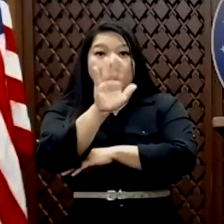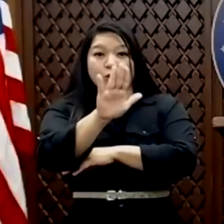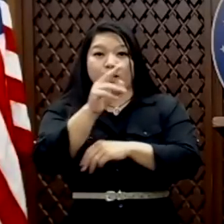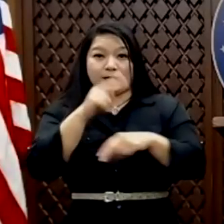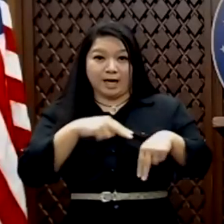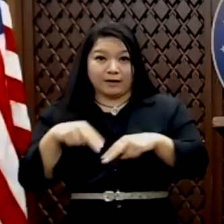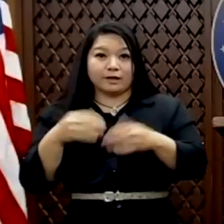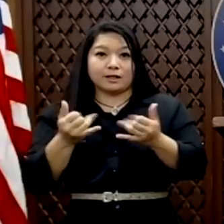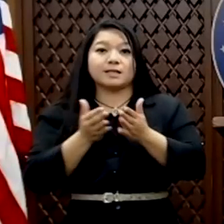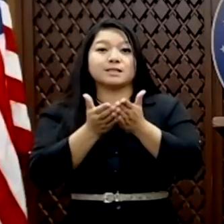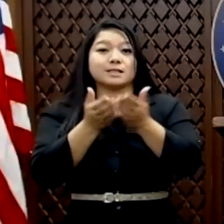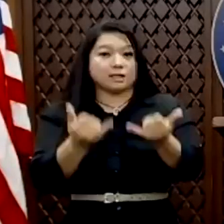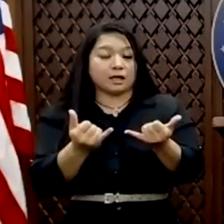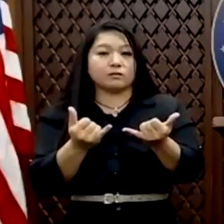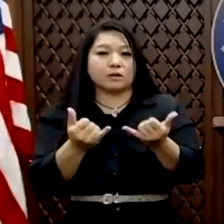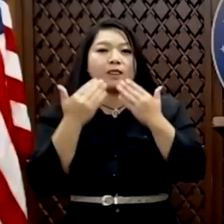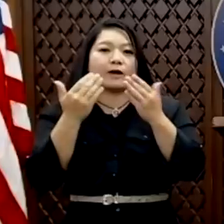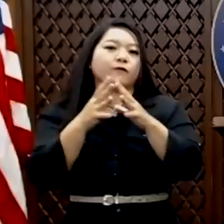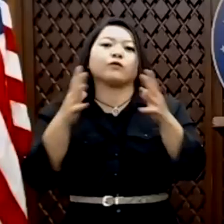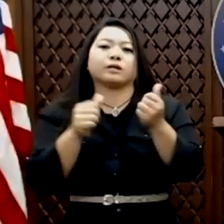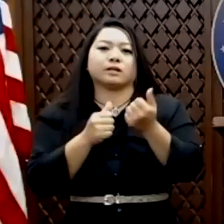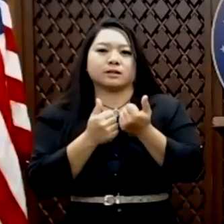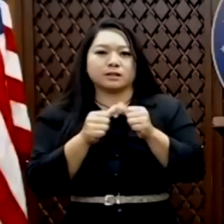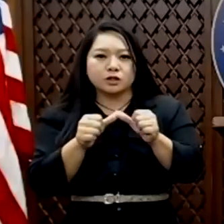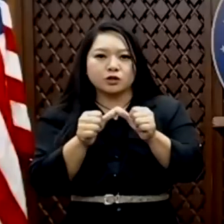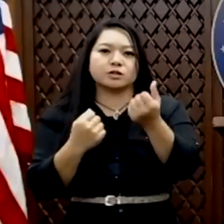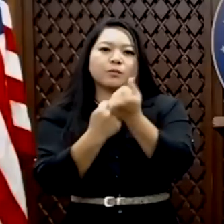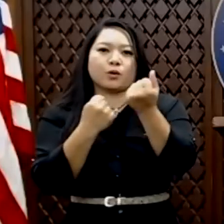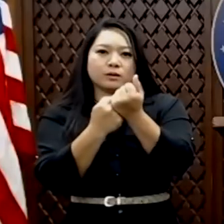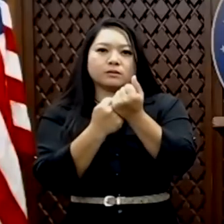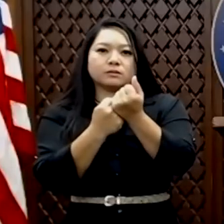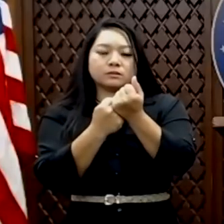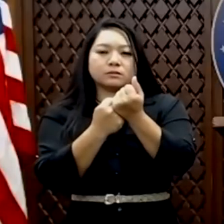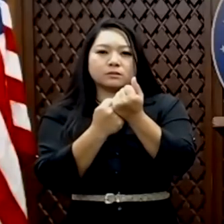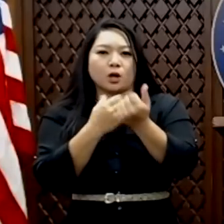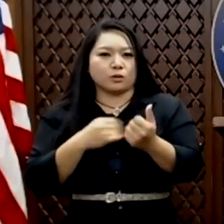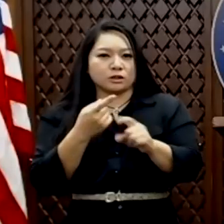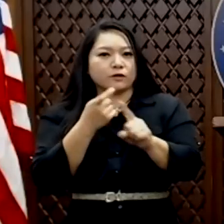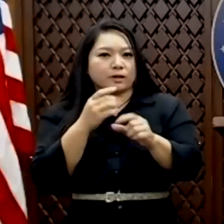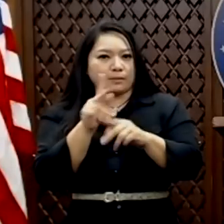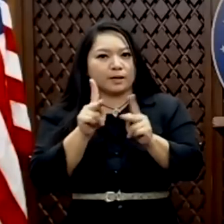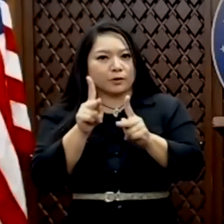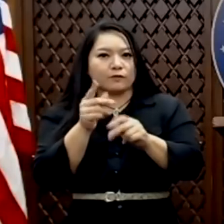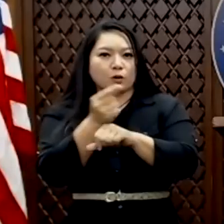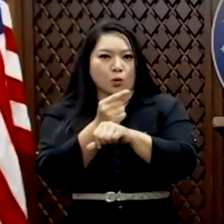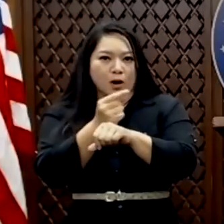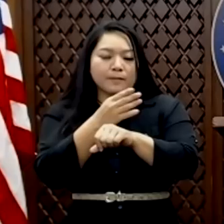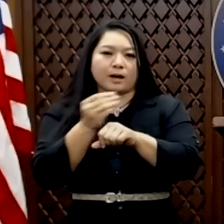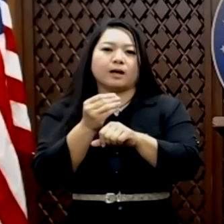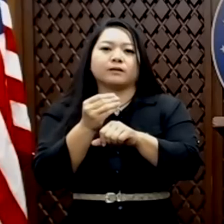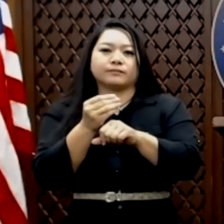at sea today, are extremely thankful for the continued support and the well wishes from the people of Guam in the fight against